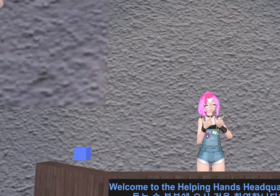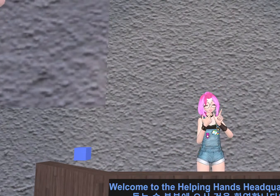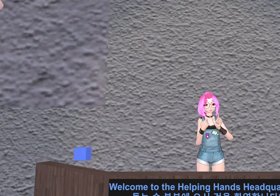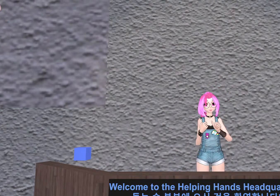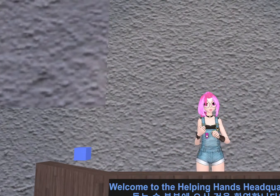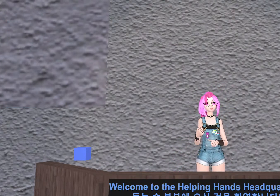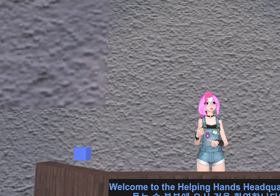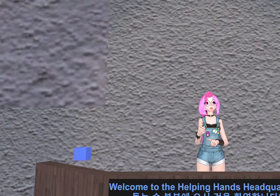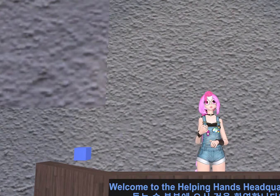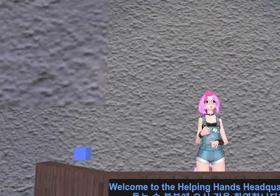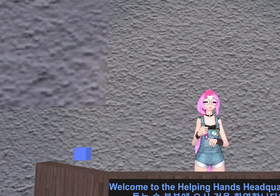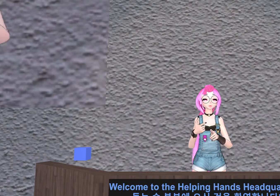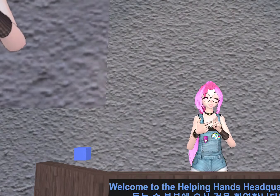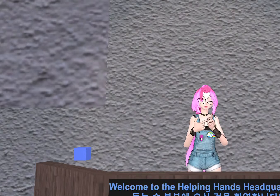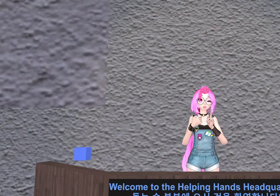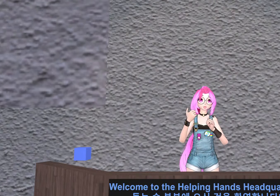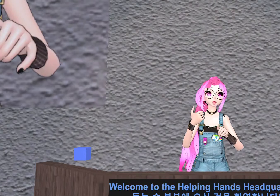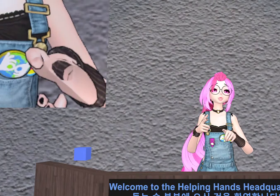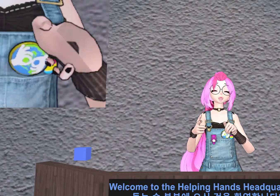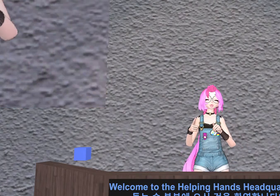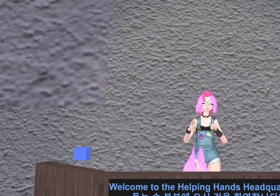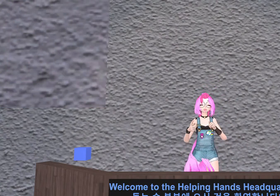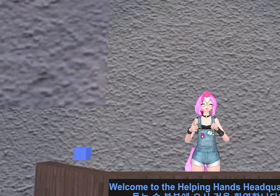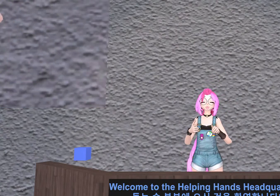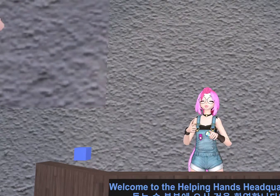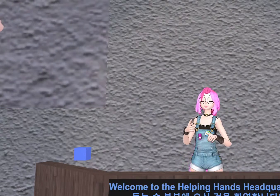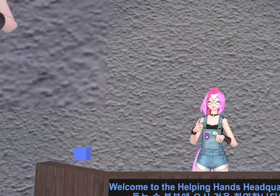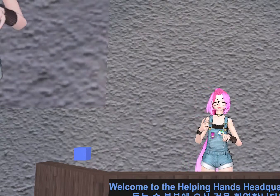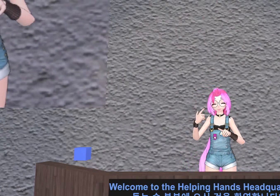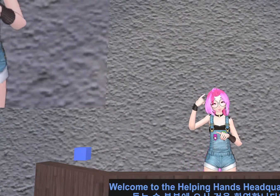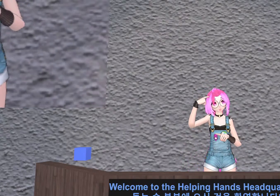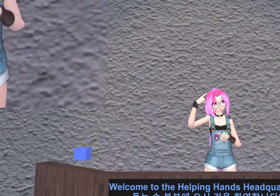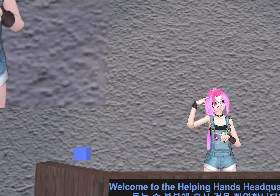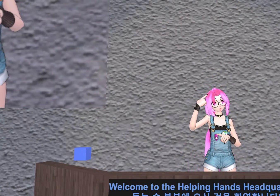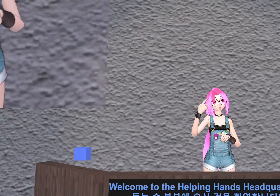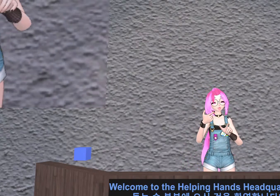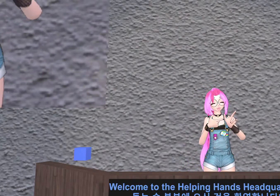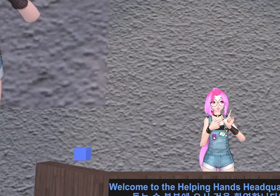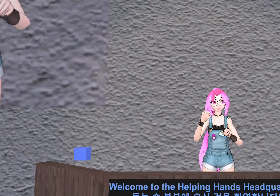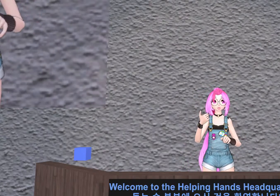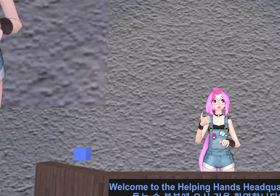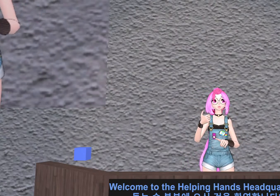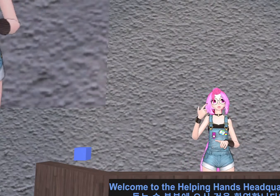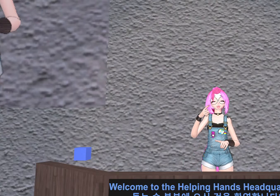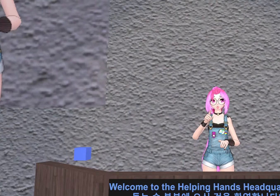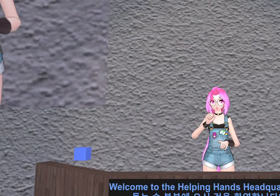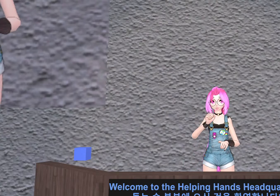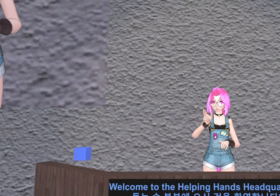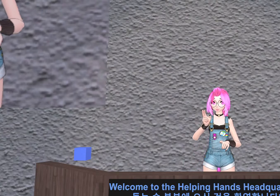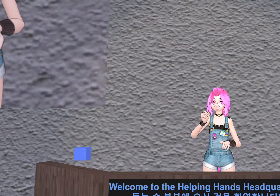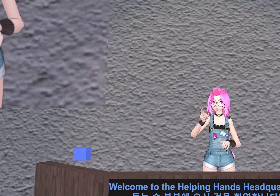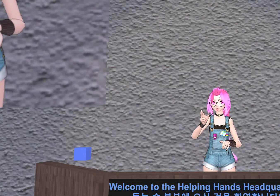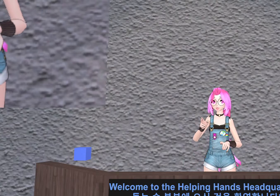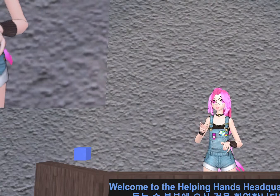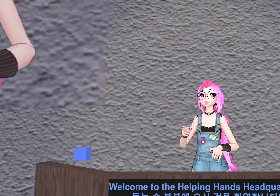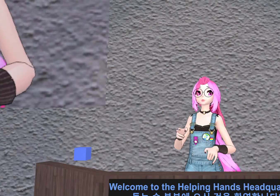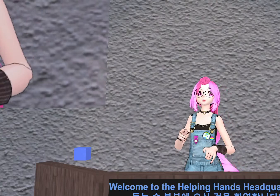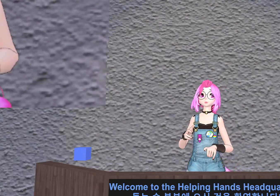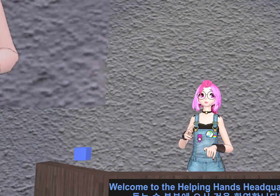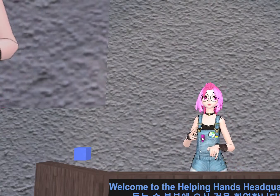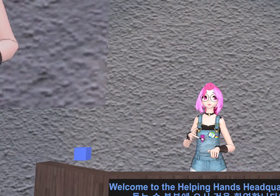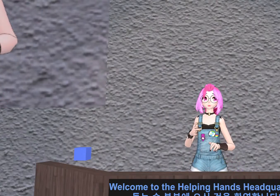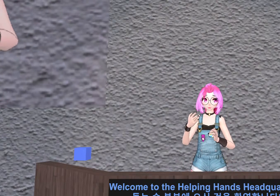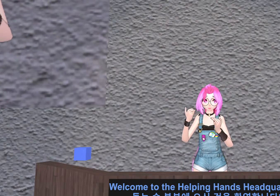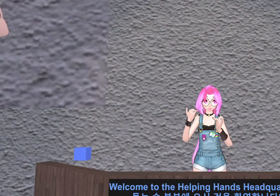That was fast. That was fast. That was faster. like- Okay. See, your brain's getting faster. You're getting sharper. Okay.